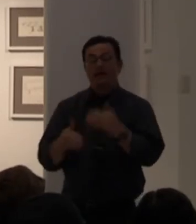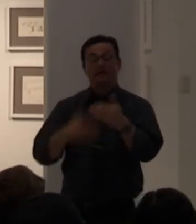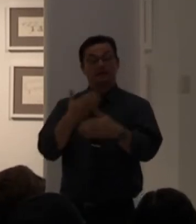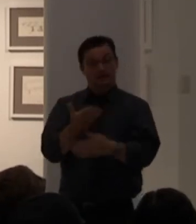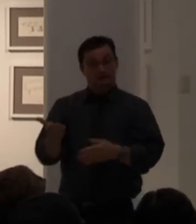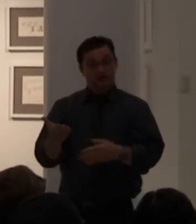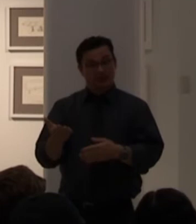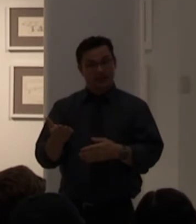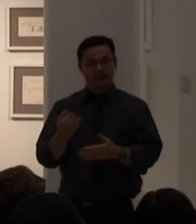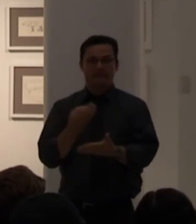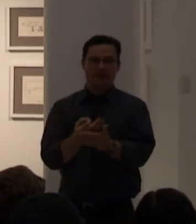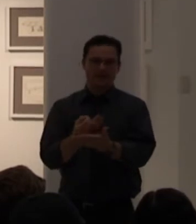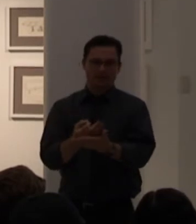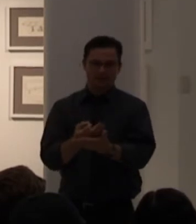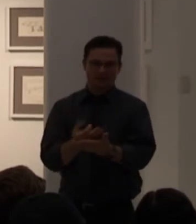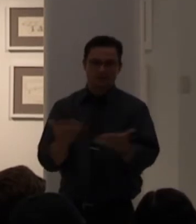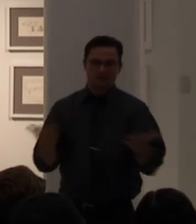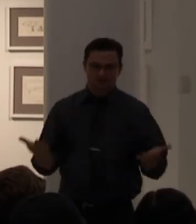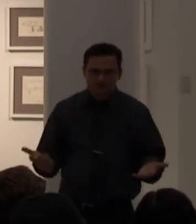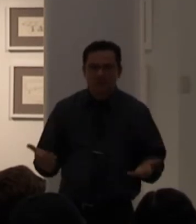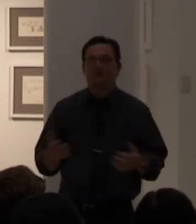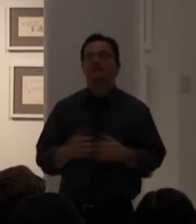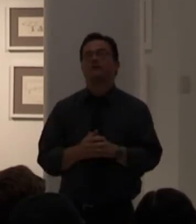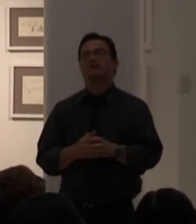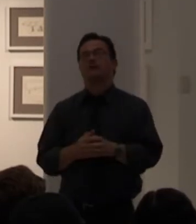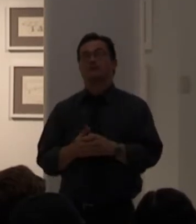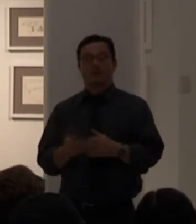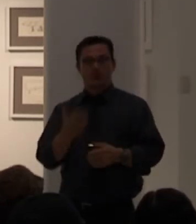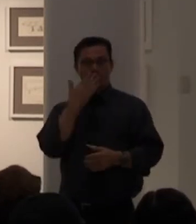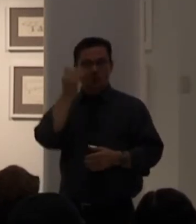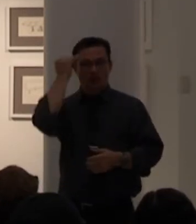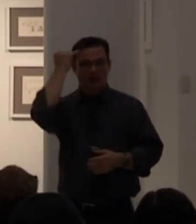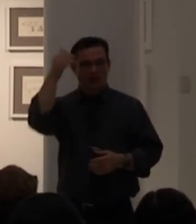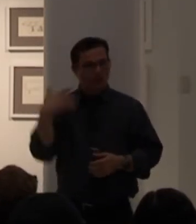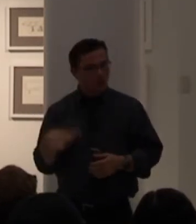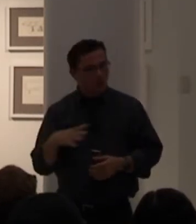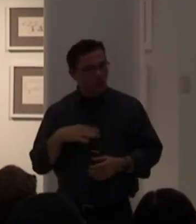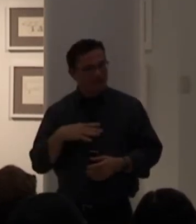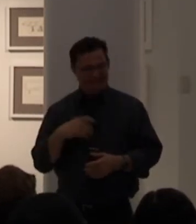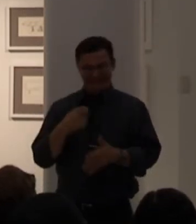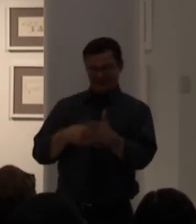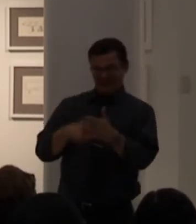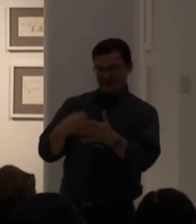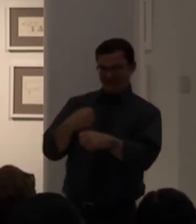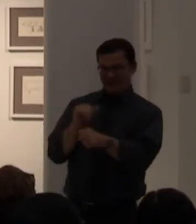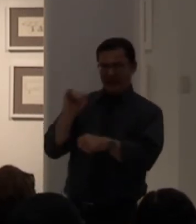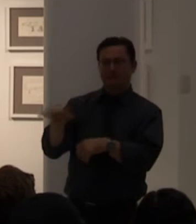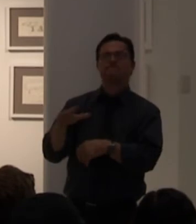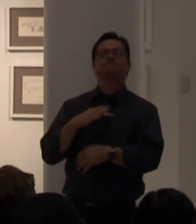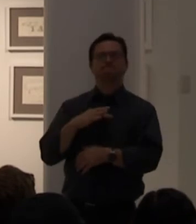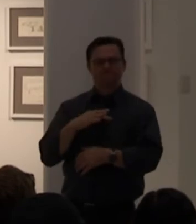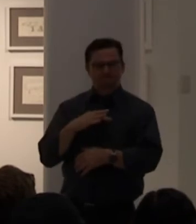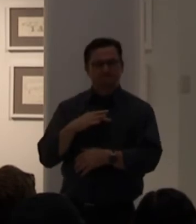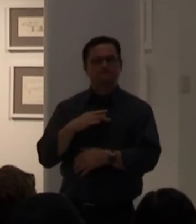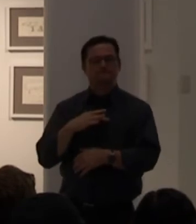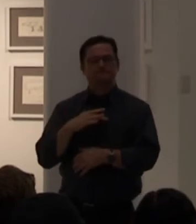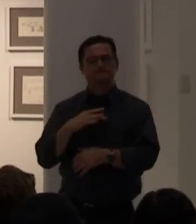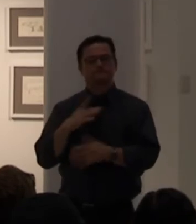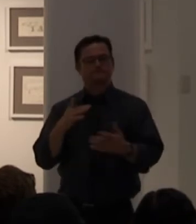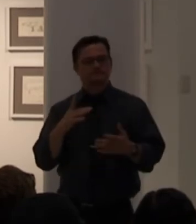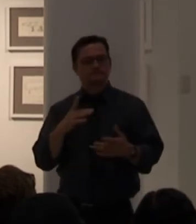is financing. So things that we may have a really good idea, what does it cost to manufacture? When